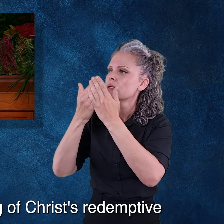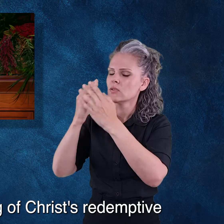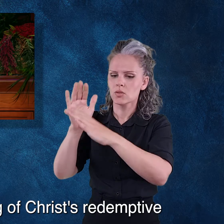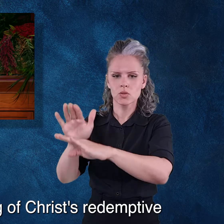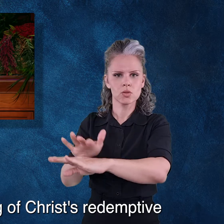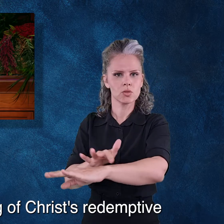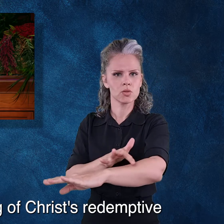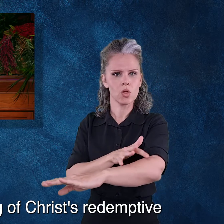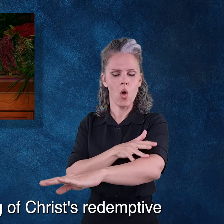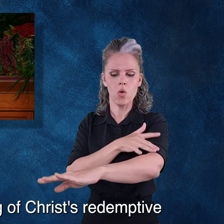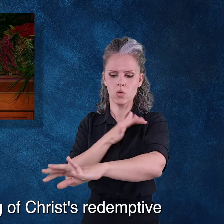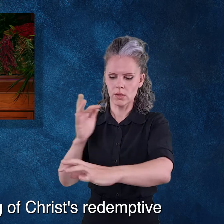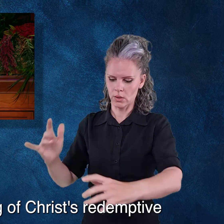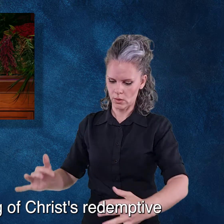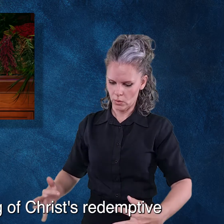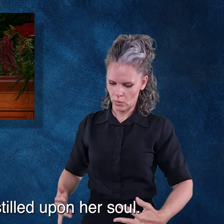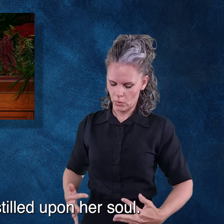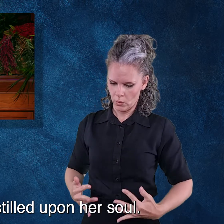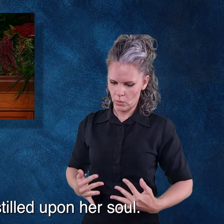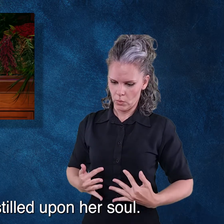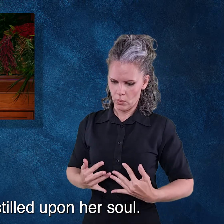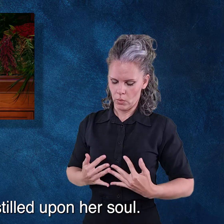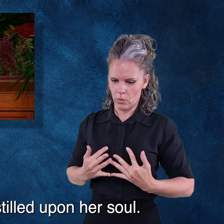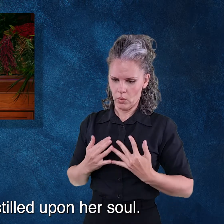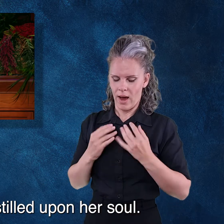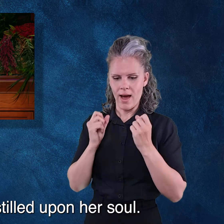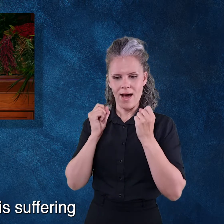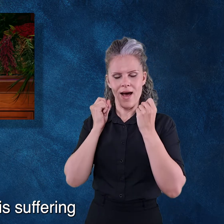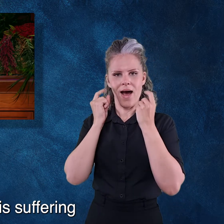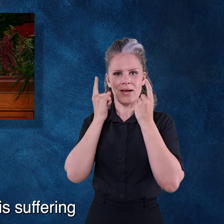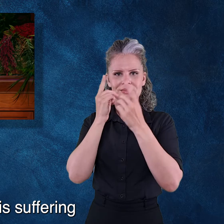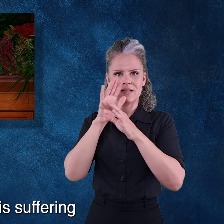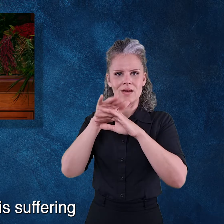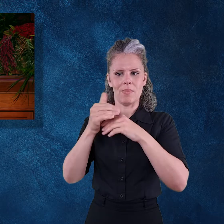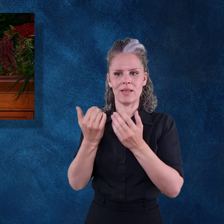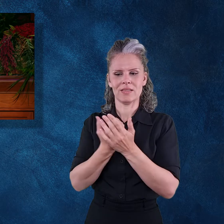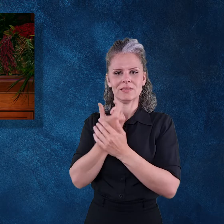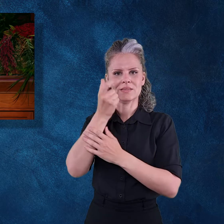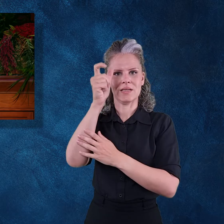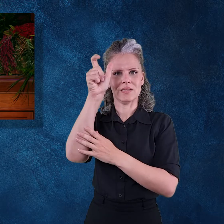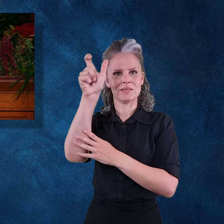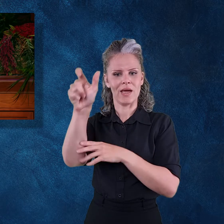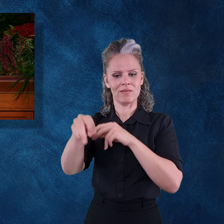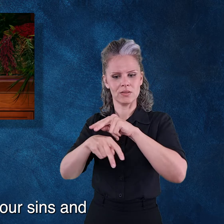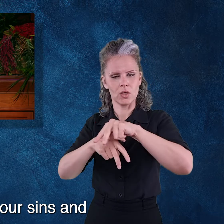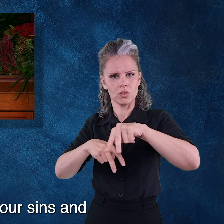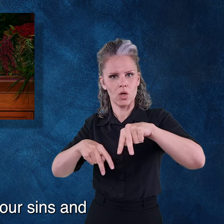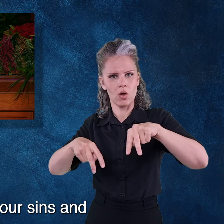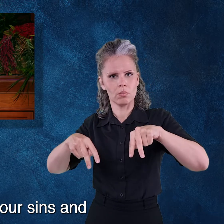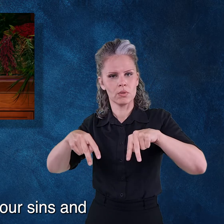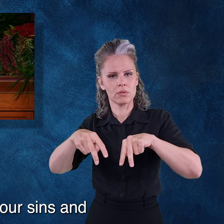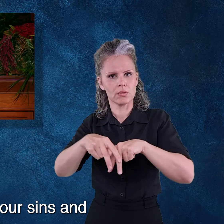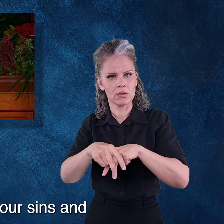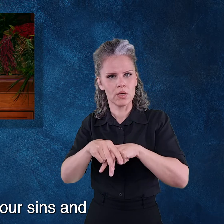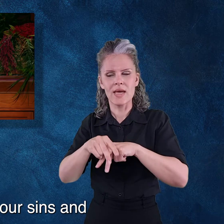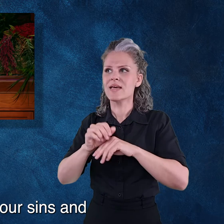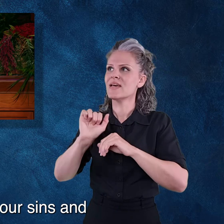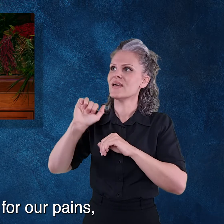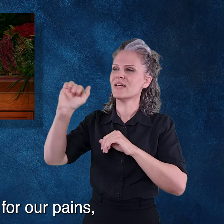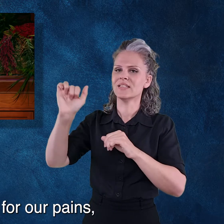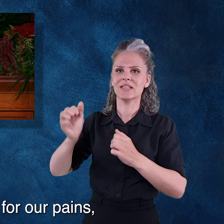understanding of Christ's redemptive mission distilled upon her soul, his suffering for our sins